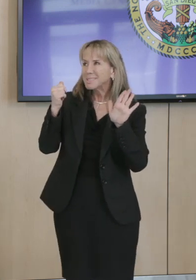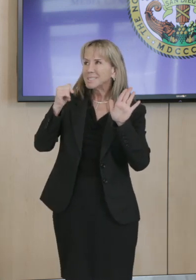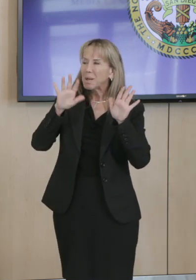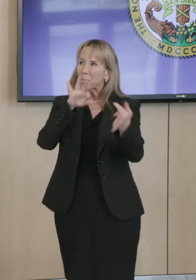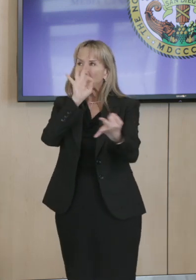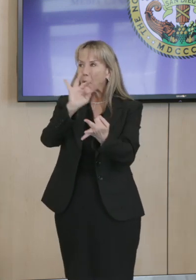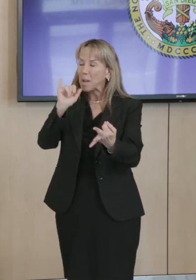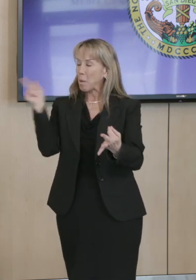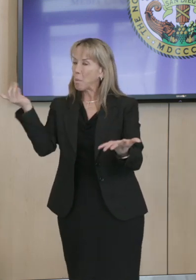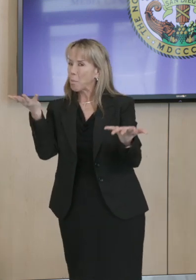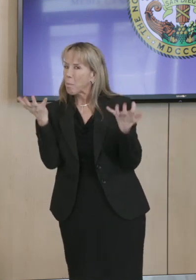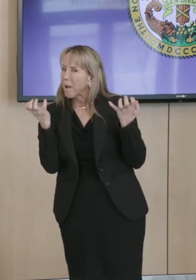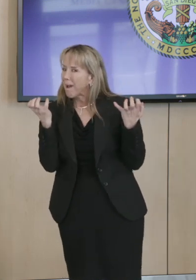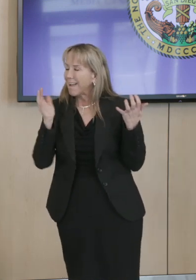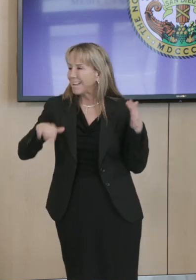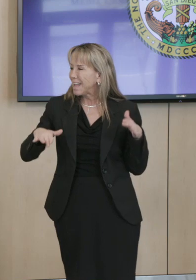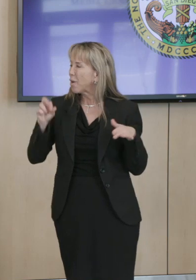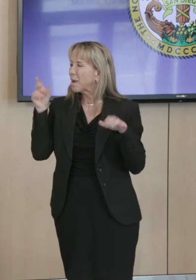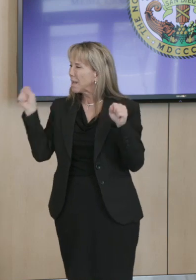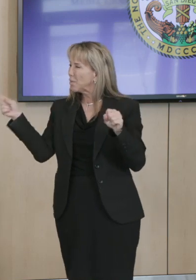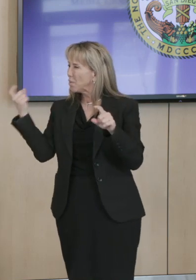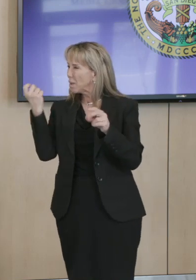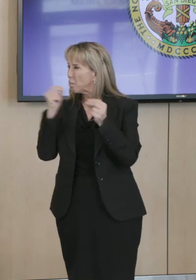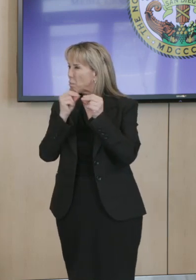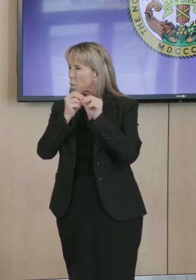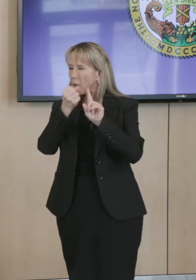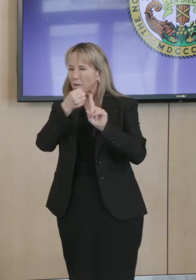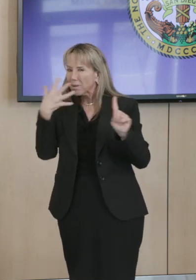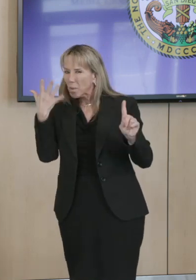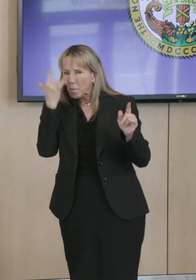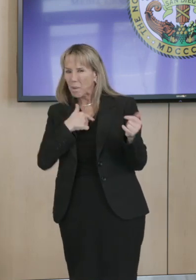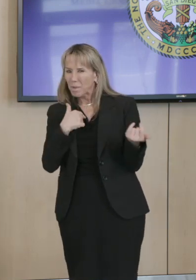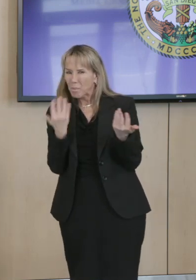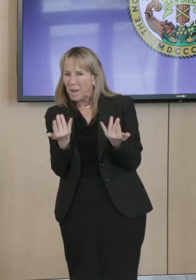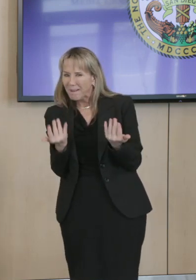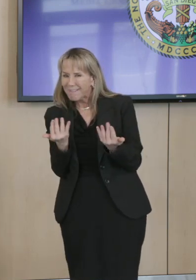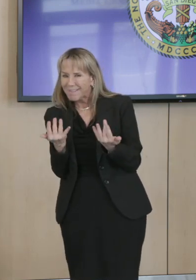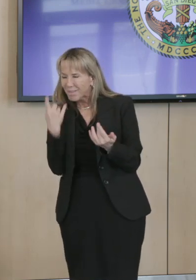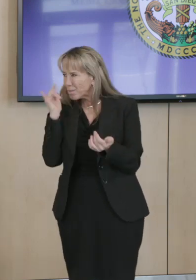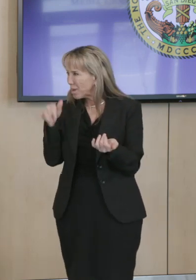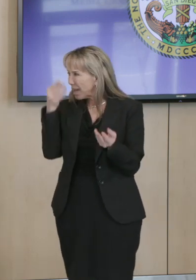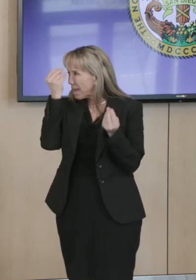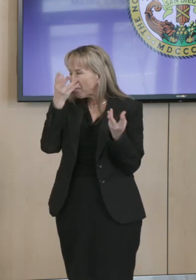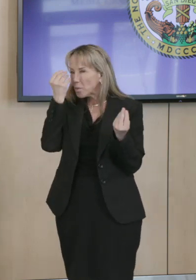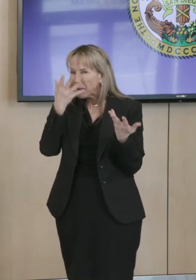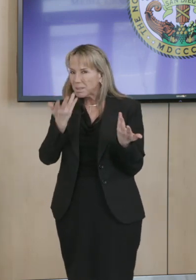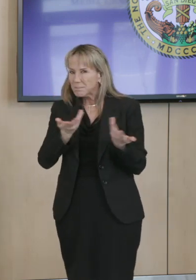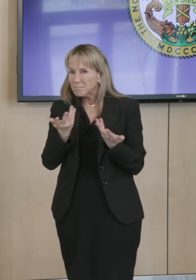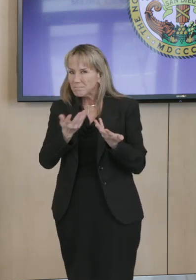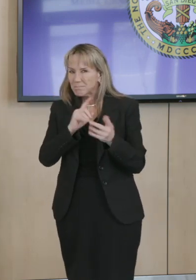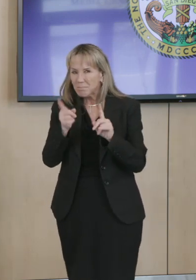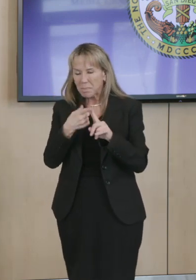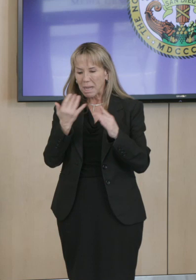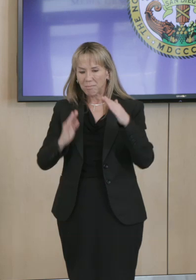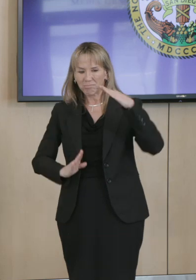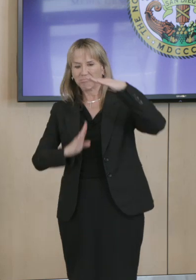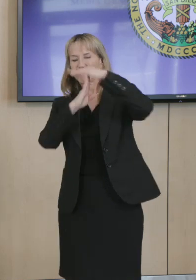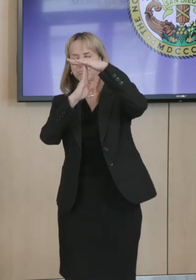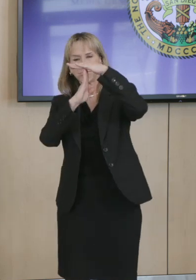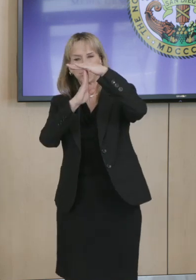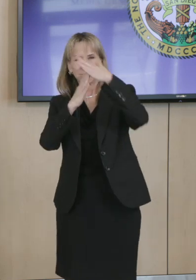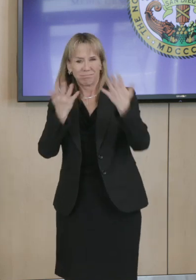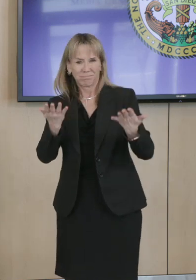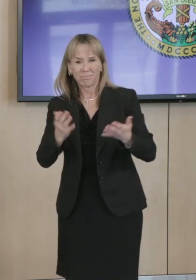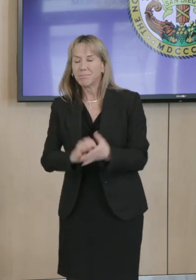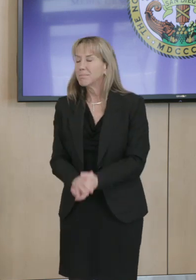yet? Can you just talk about more about why we're waiting on that information about how high the peak will